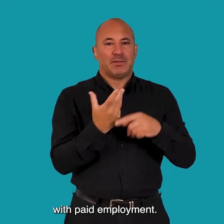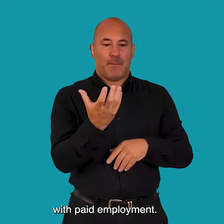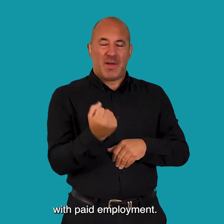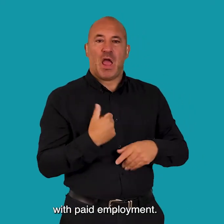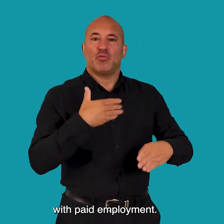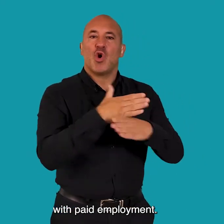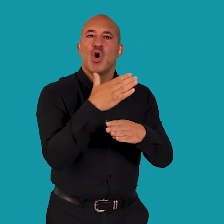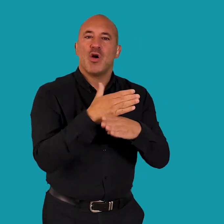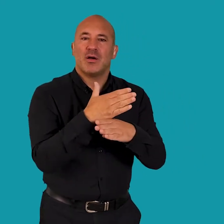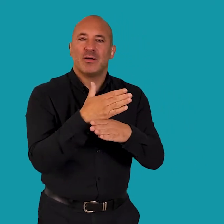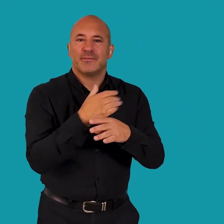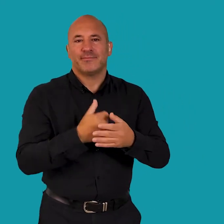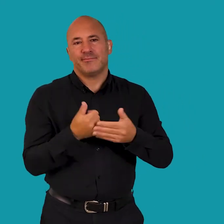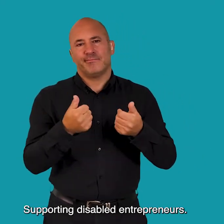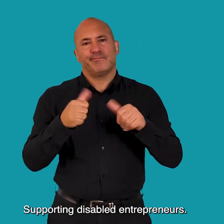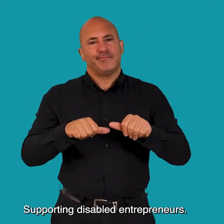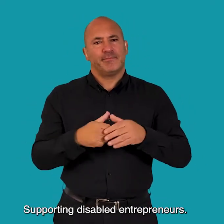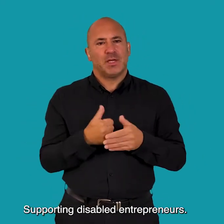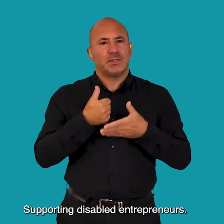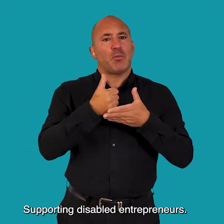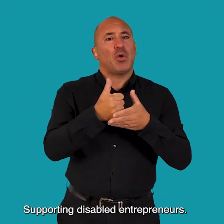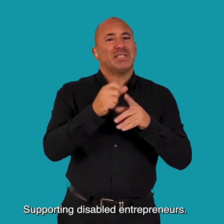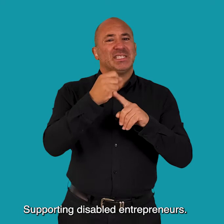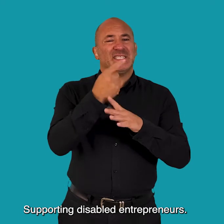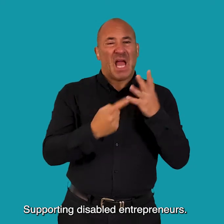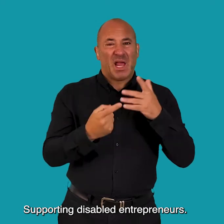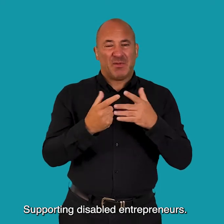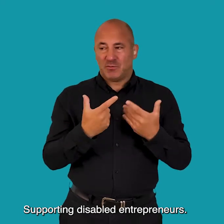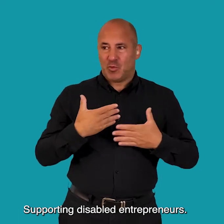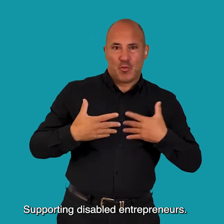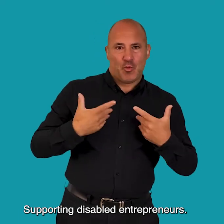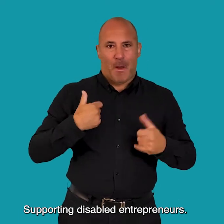employment. Supporting disabled entrepreneurs.